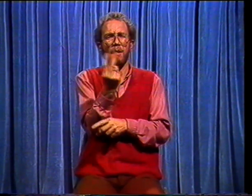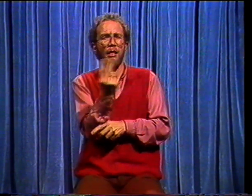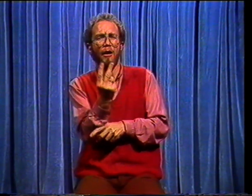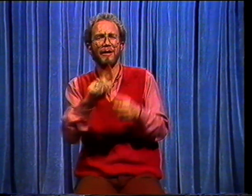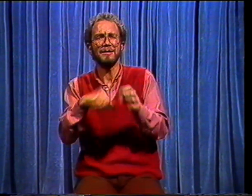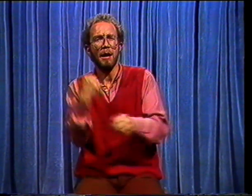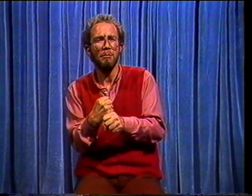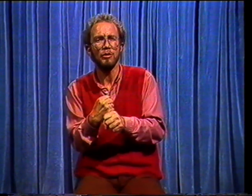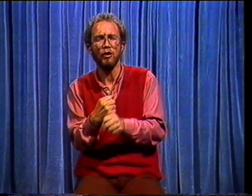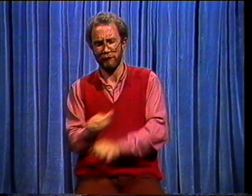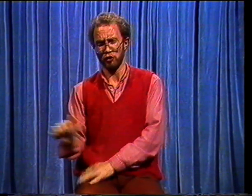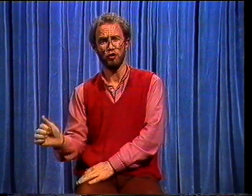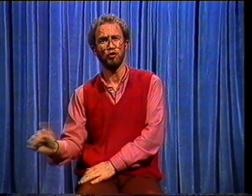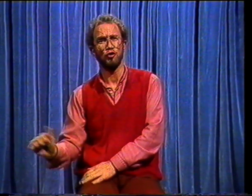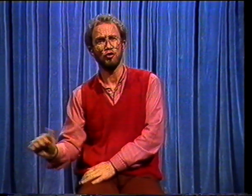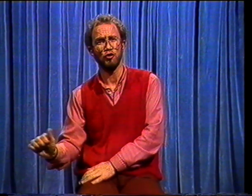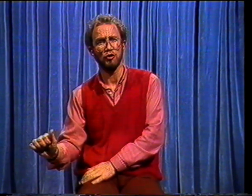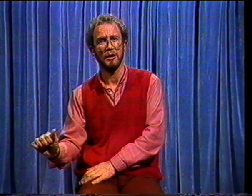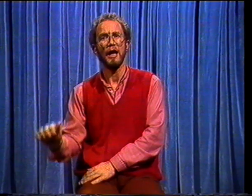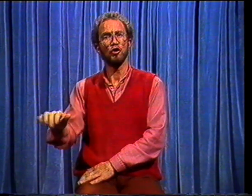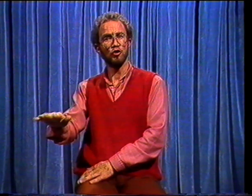we had a couple of examples of...